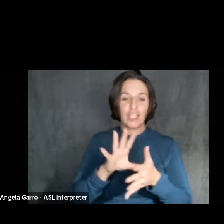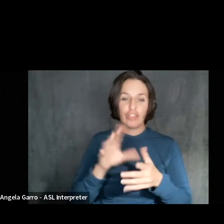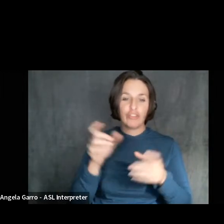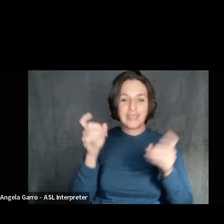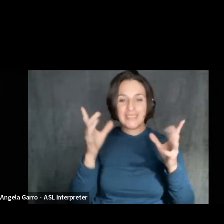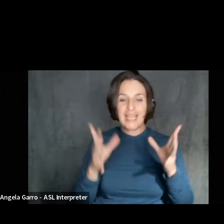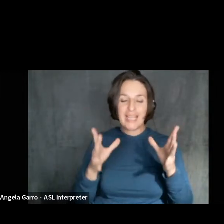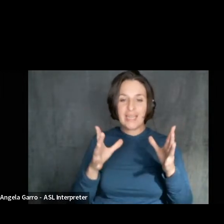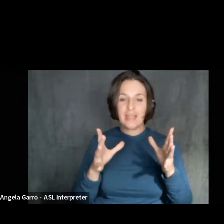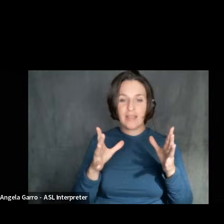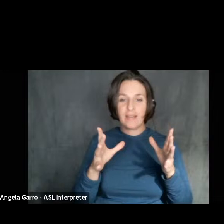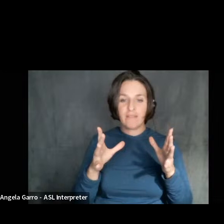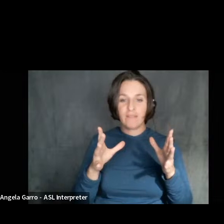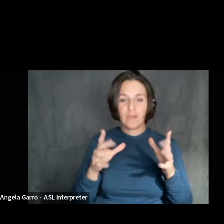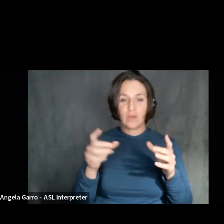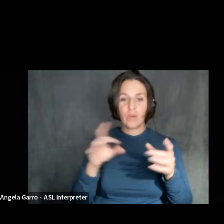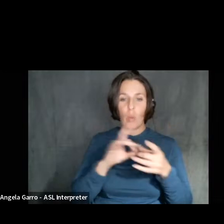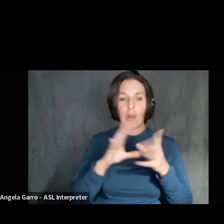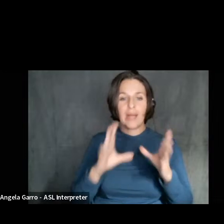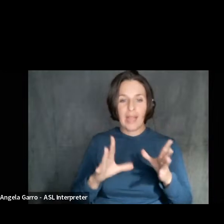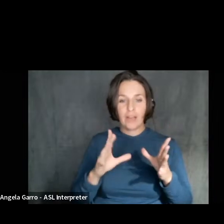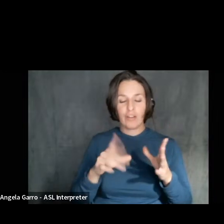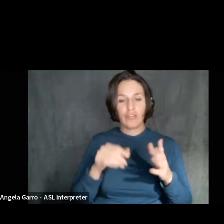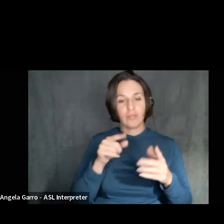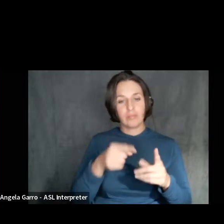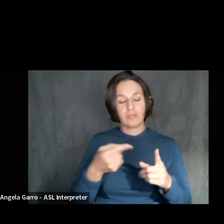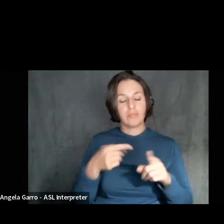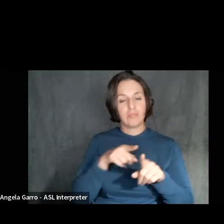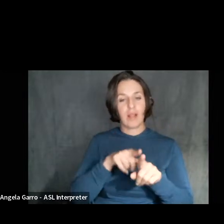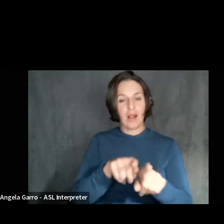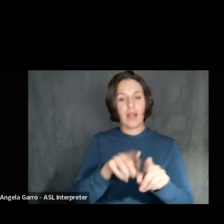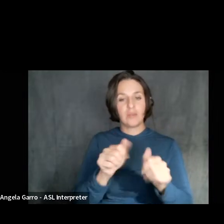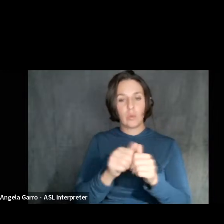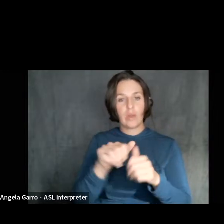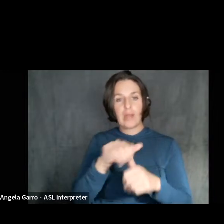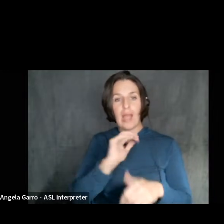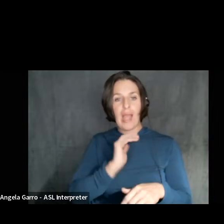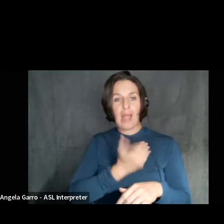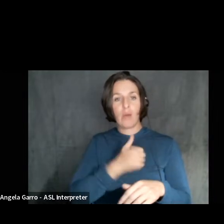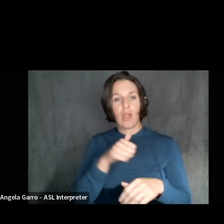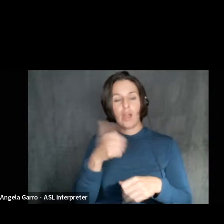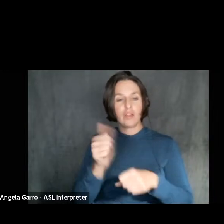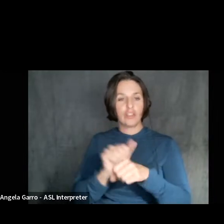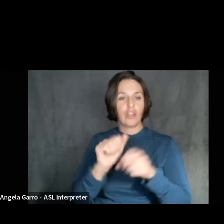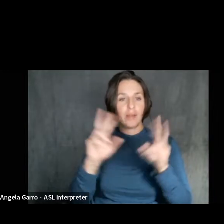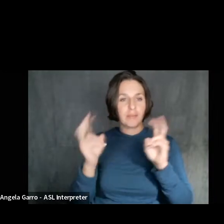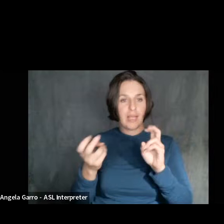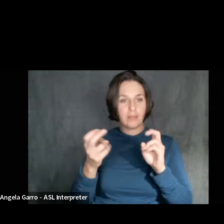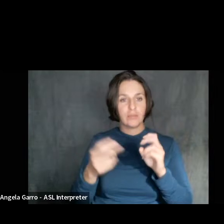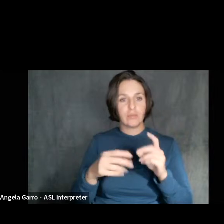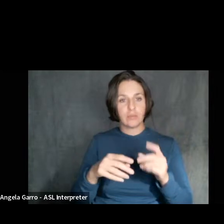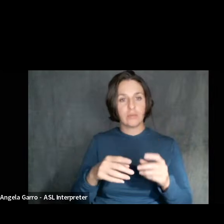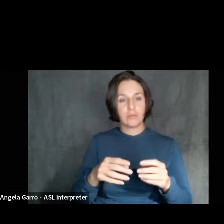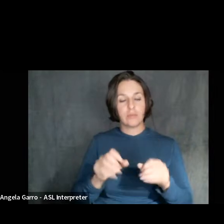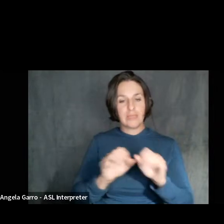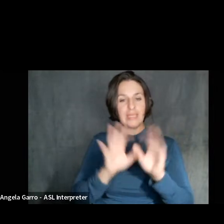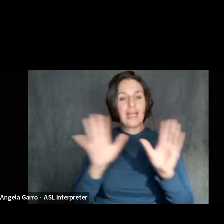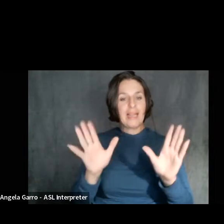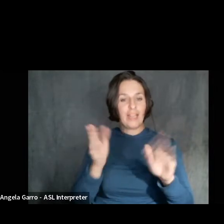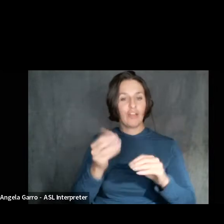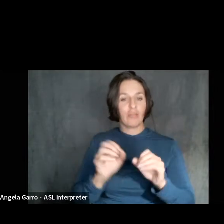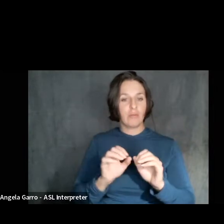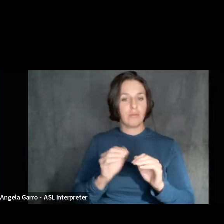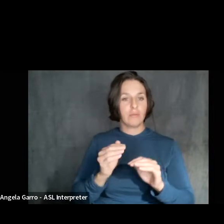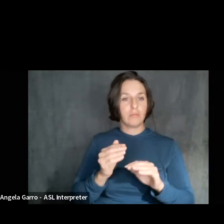Executive Coordinator, aligns with our other job titles and provides a clearer indication of career advancement for our clerical